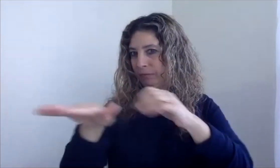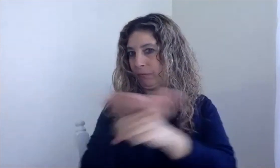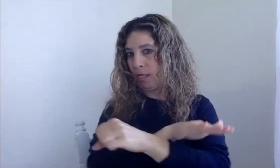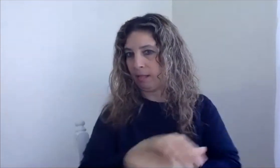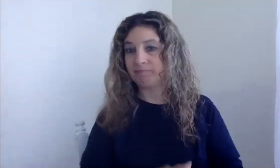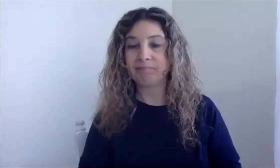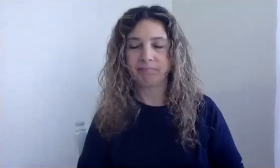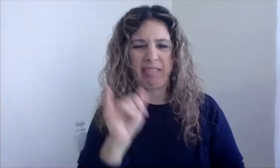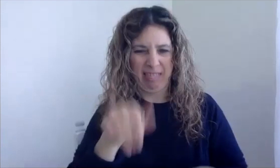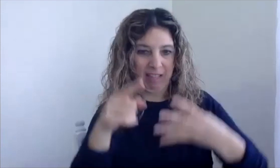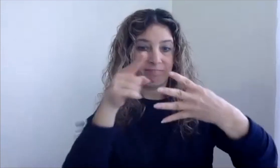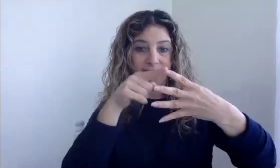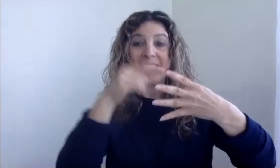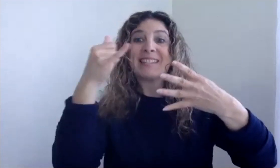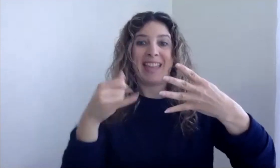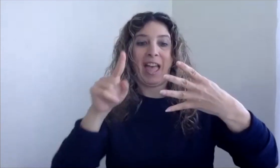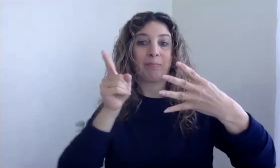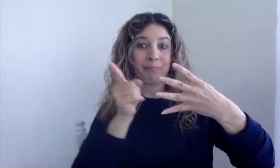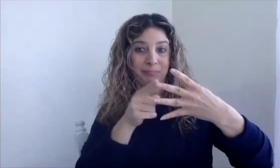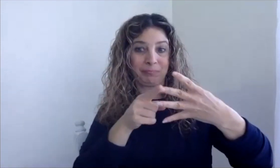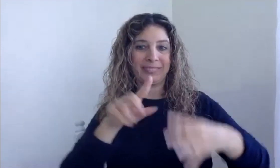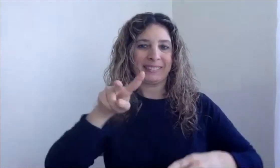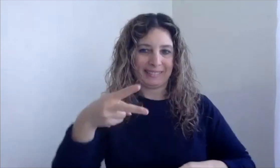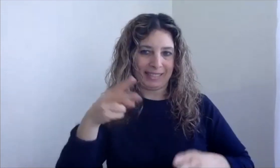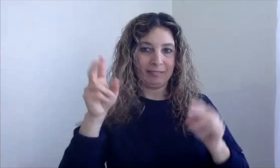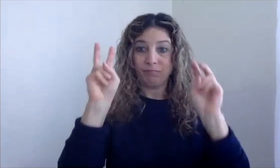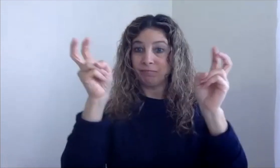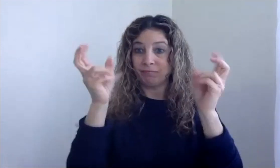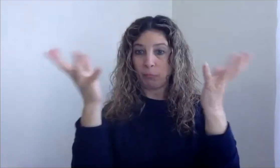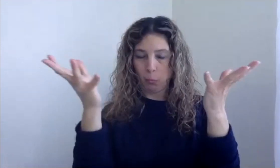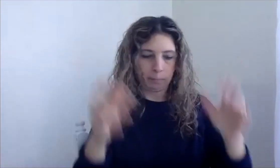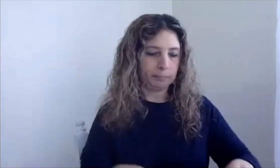100% accessibility to my posts. Now, the second topic is,